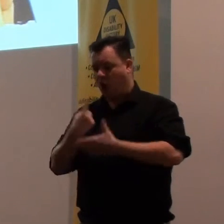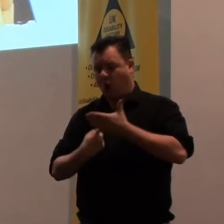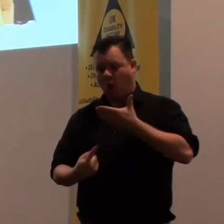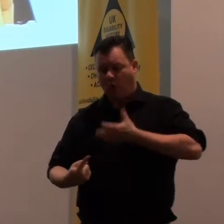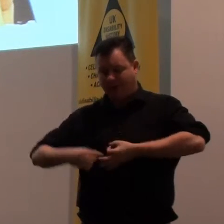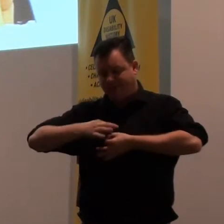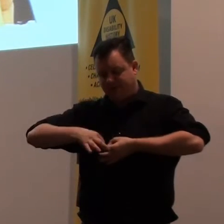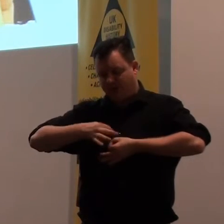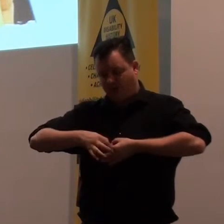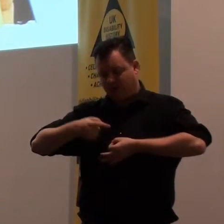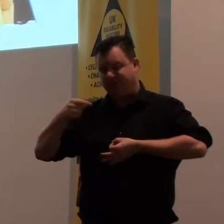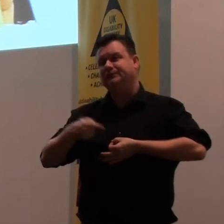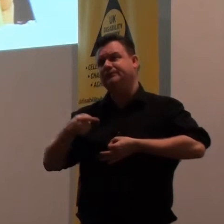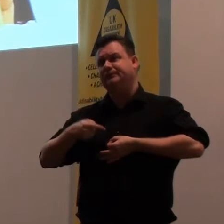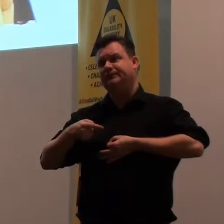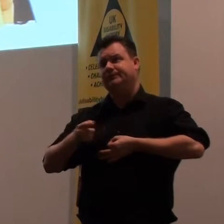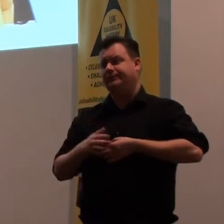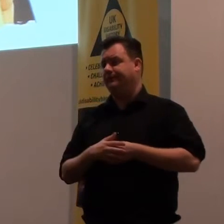my path in years.